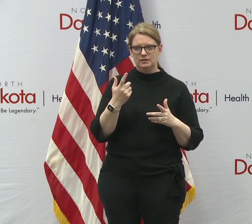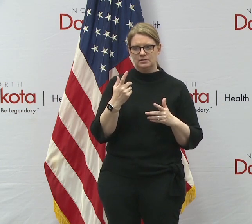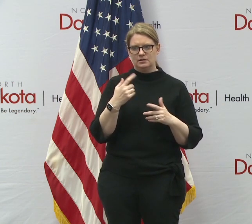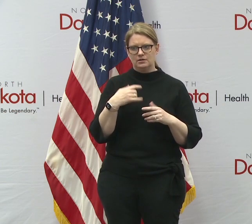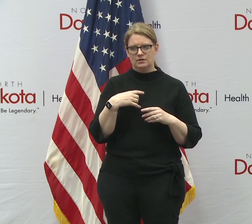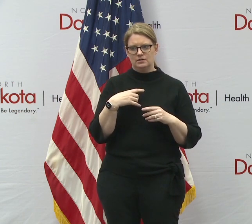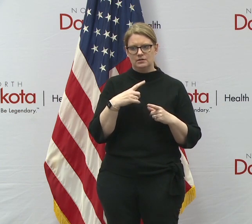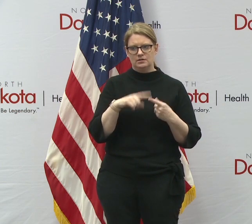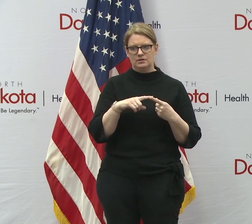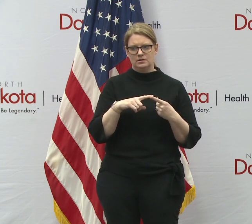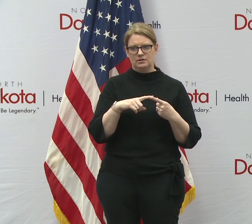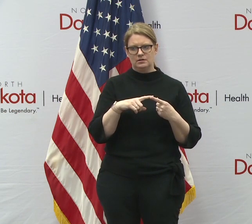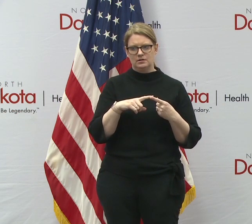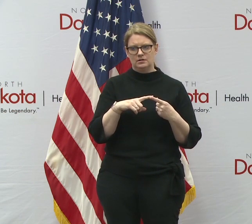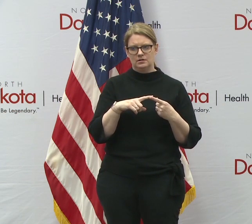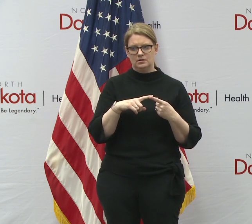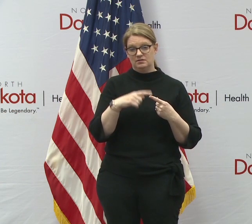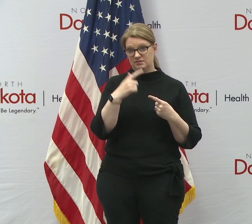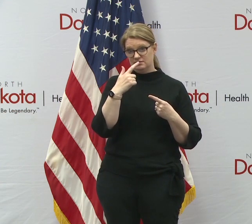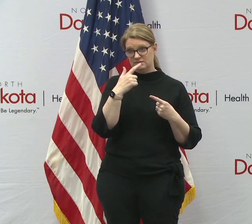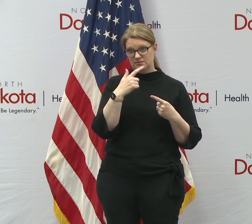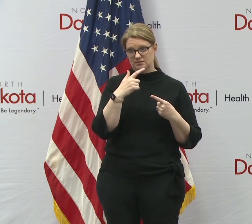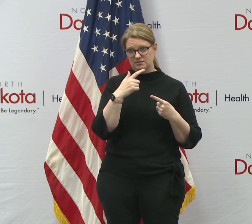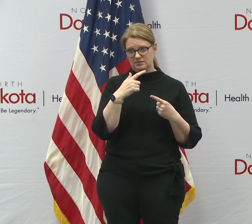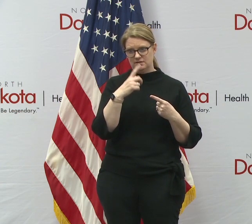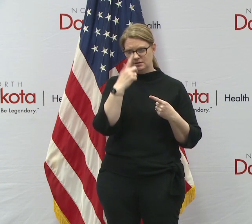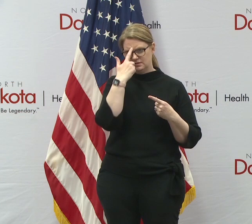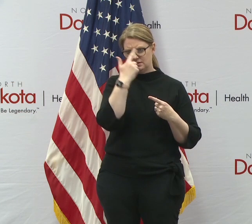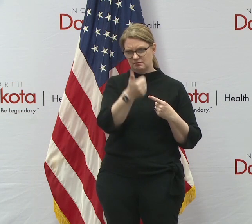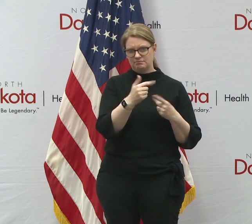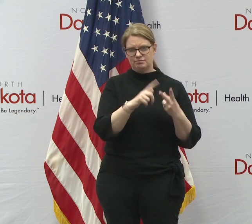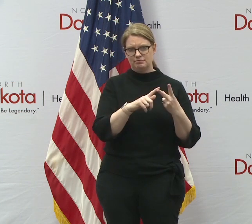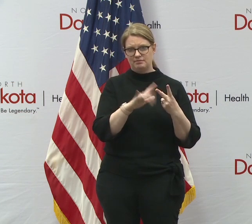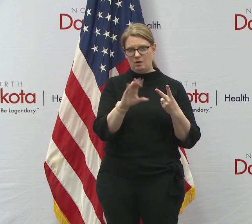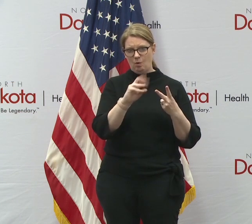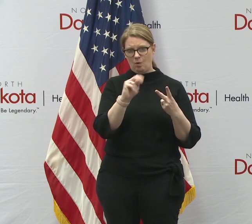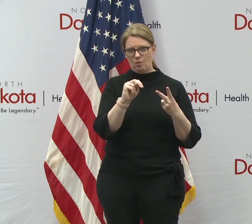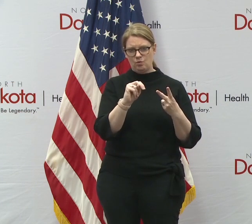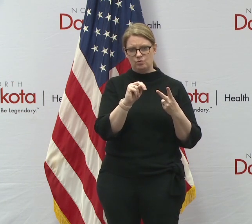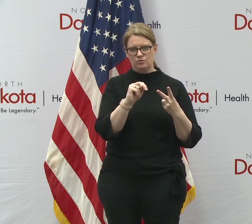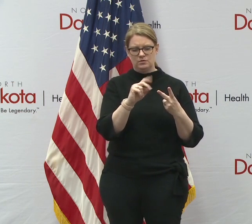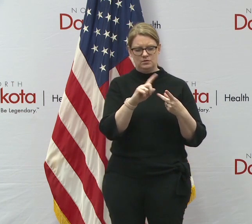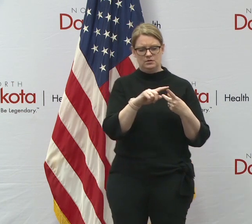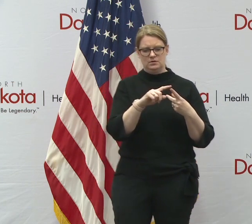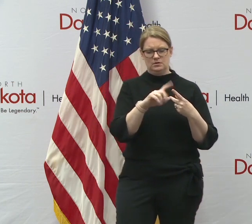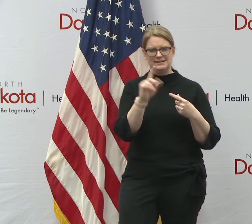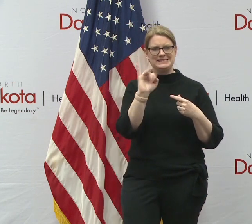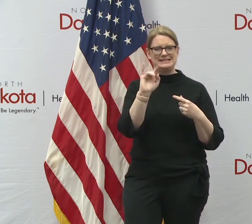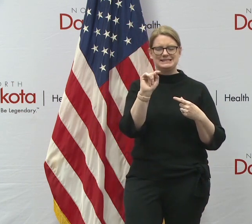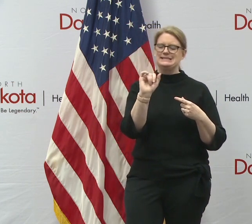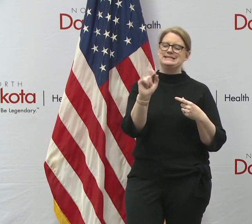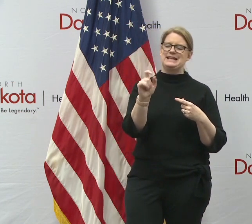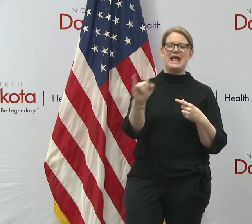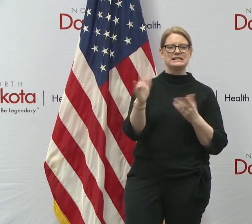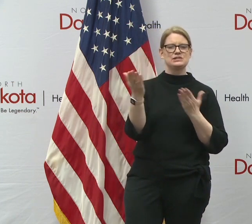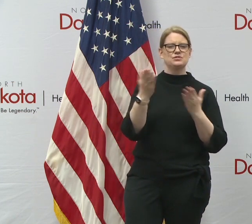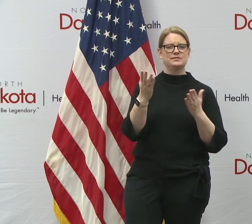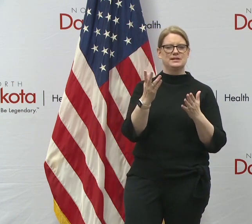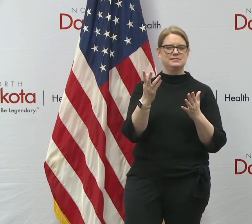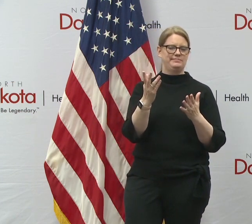running, or if that was their own choice, and if there's any alternatives. Question was taxi services not